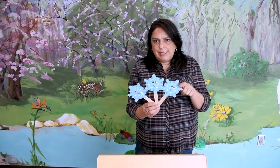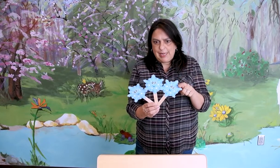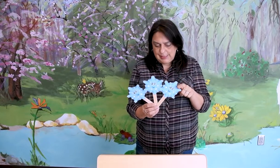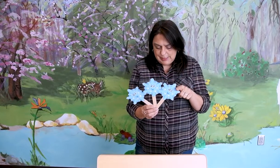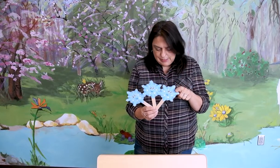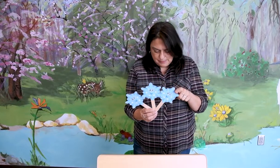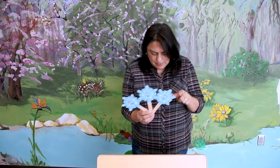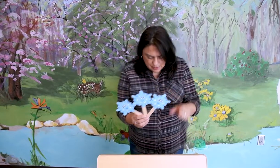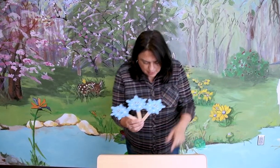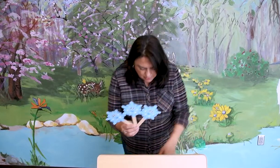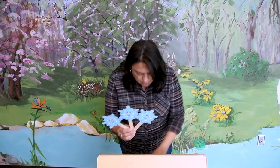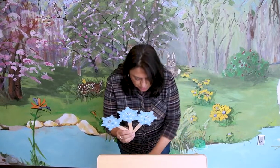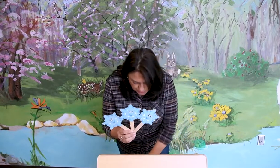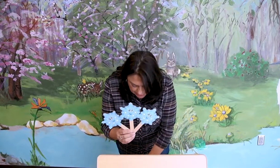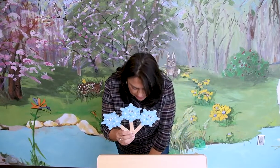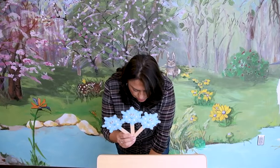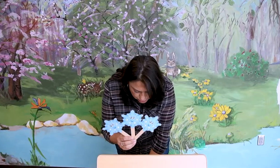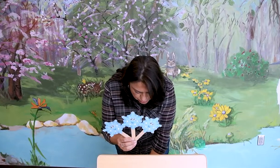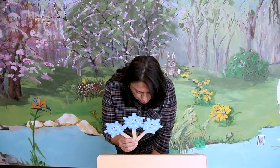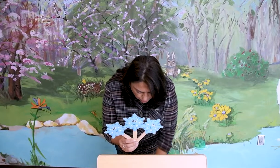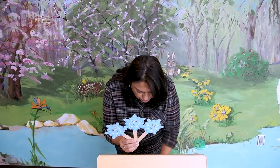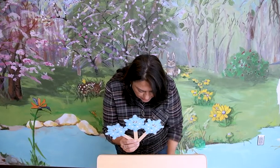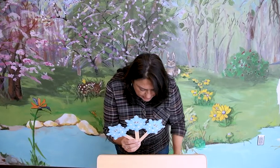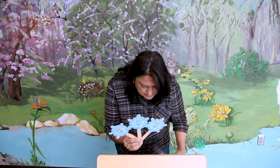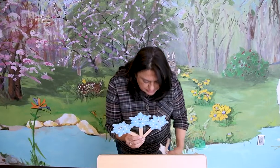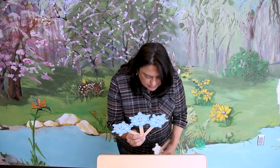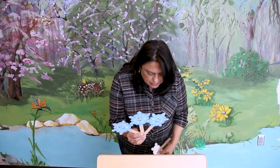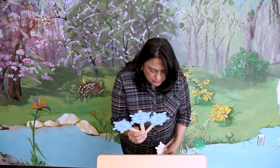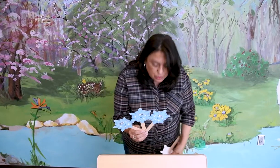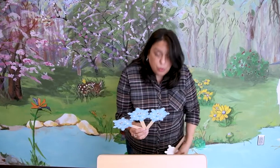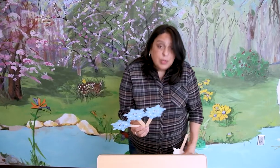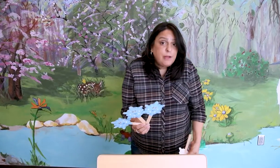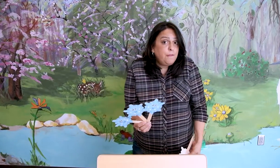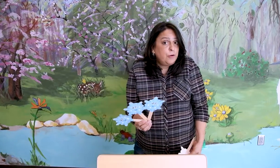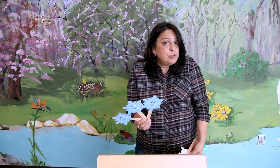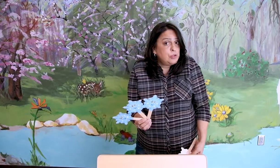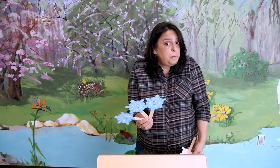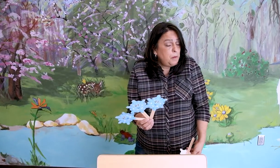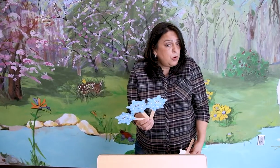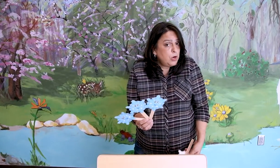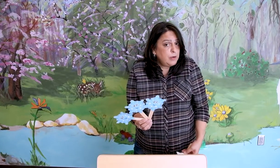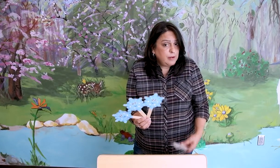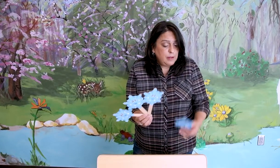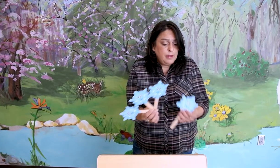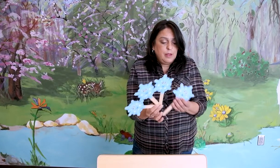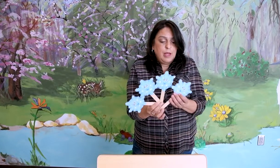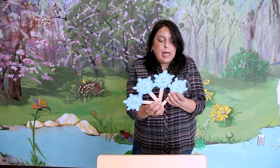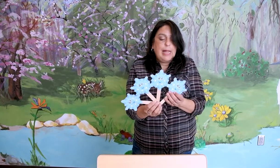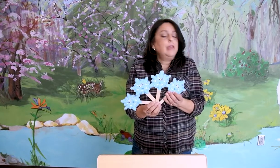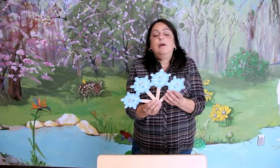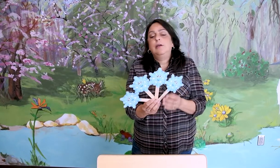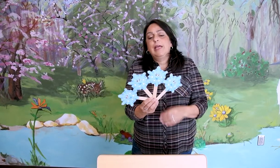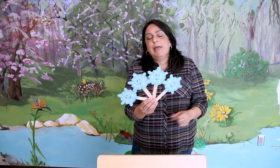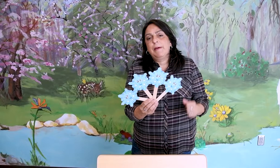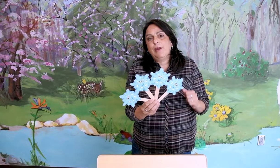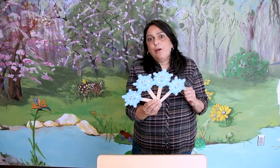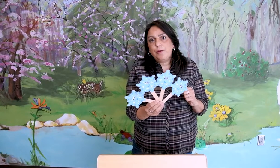1, 2, 3. Three little snowflakes looking for some more. Along came another